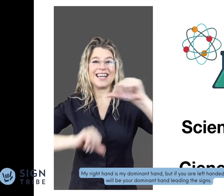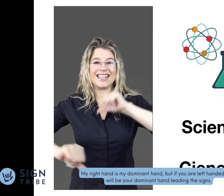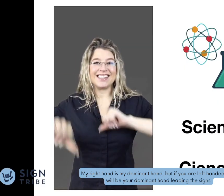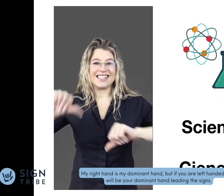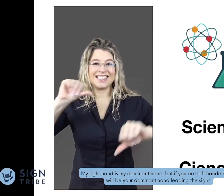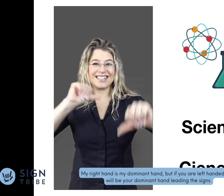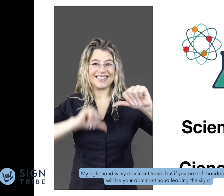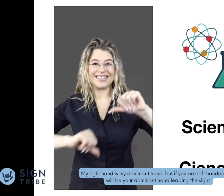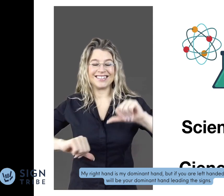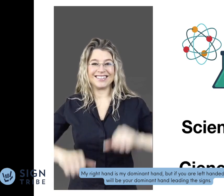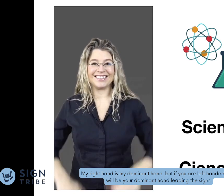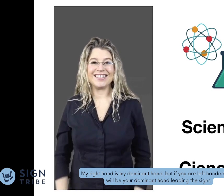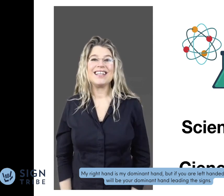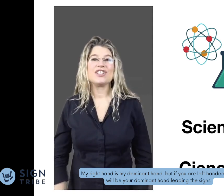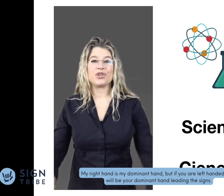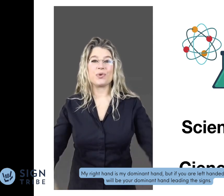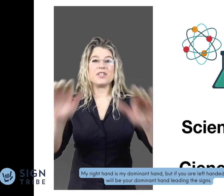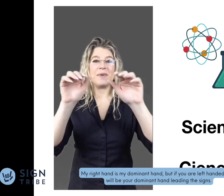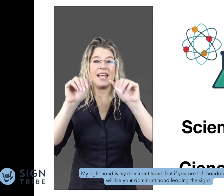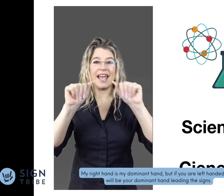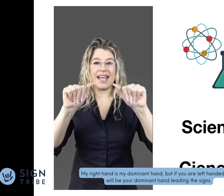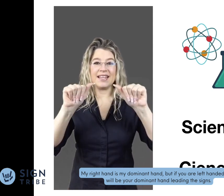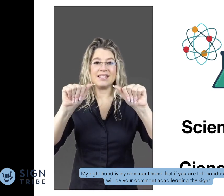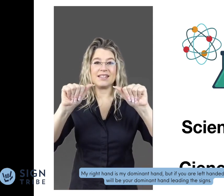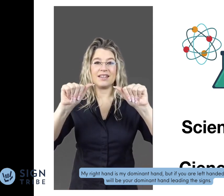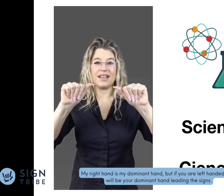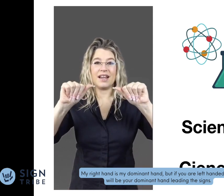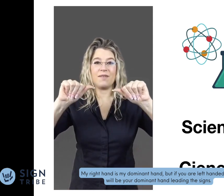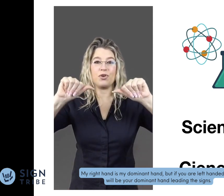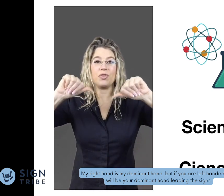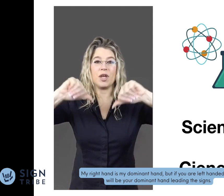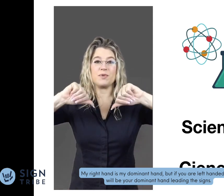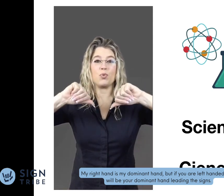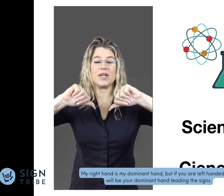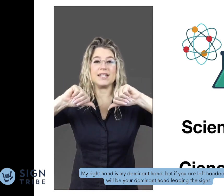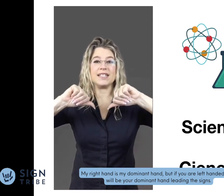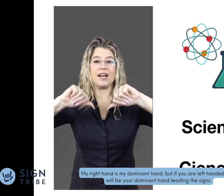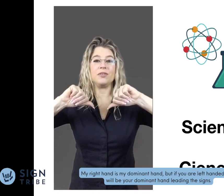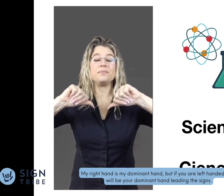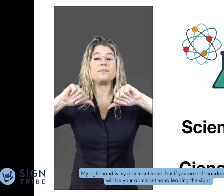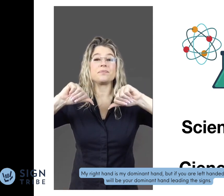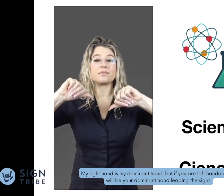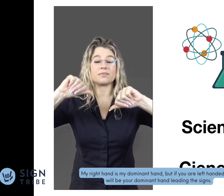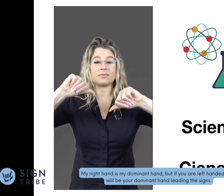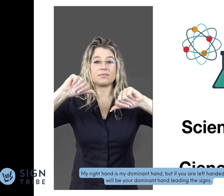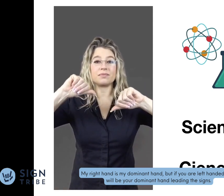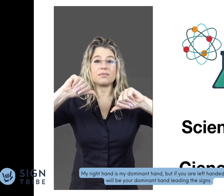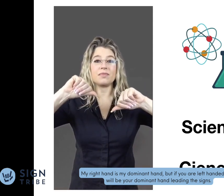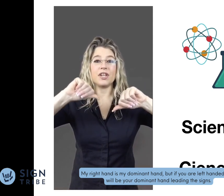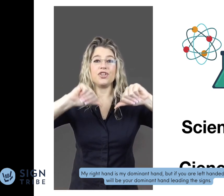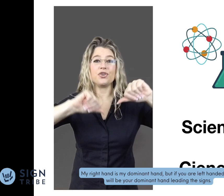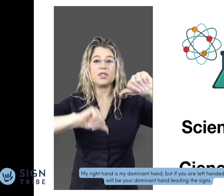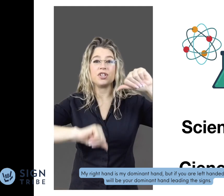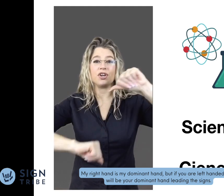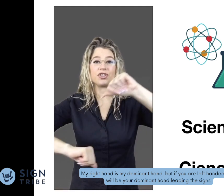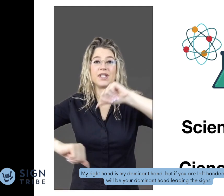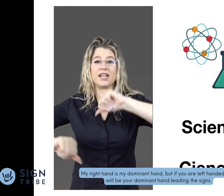Science. So you're going to make A's and have your thumbs pointed down, and you're going to alternate your